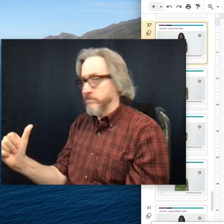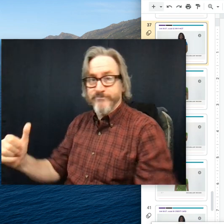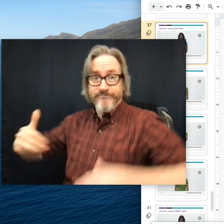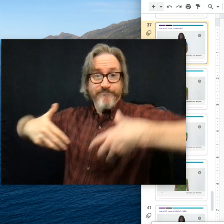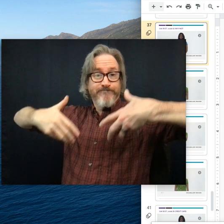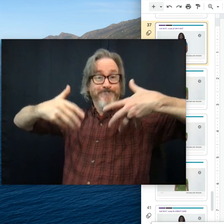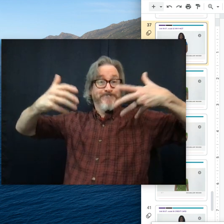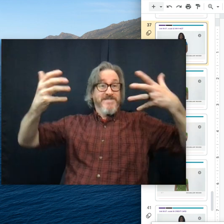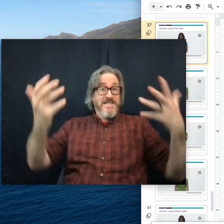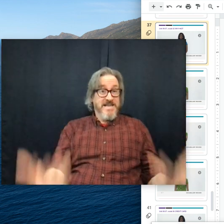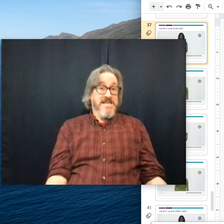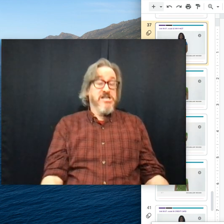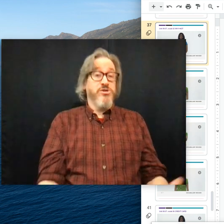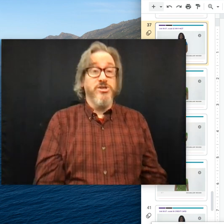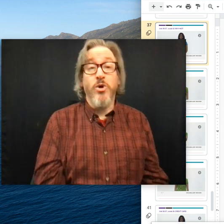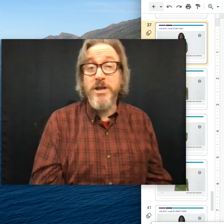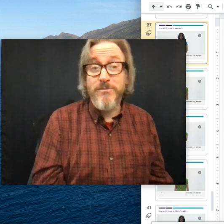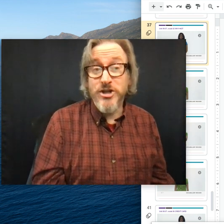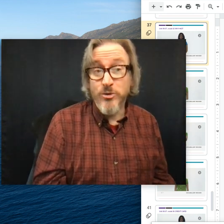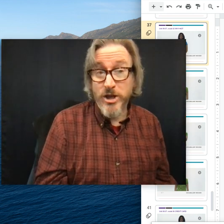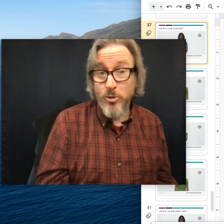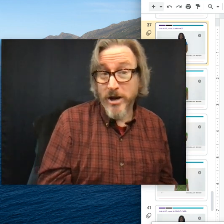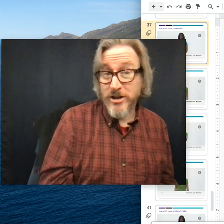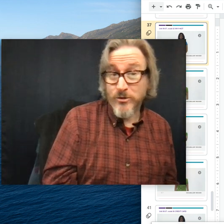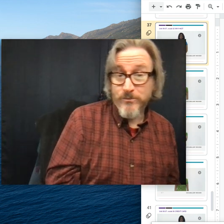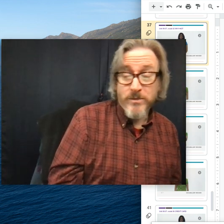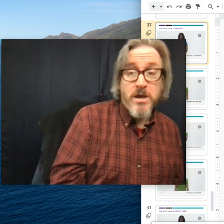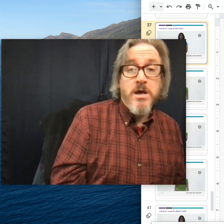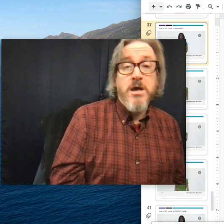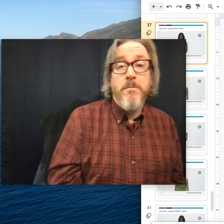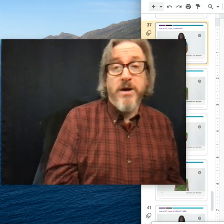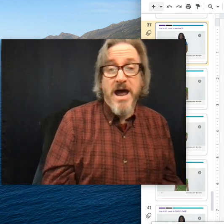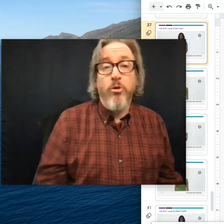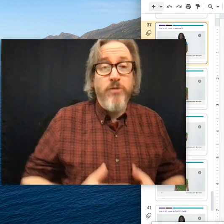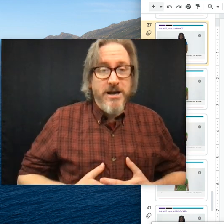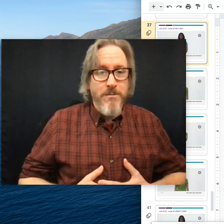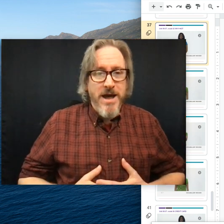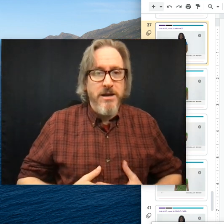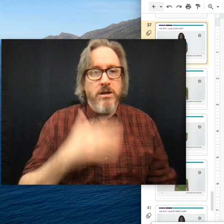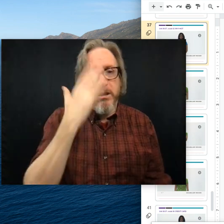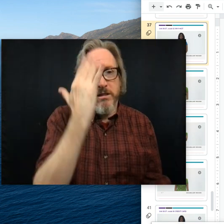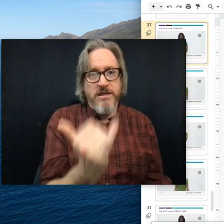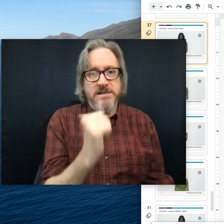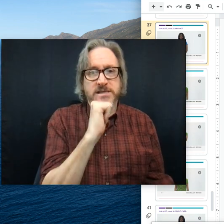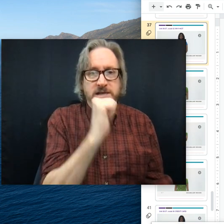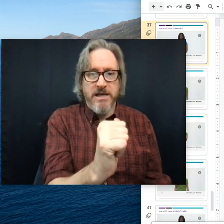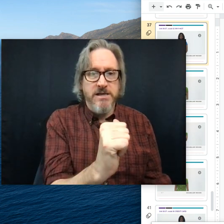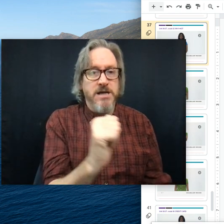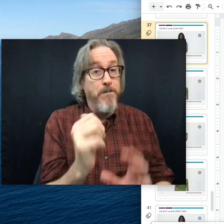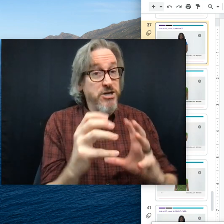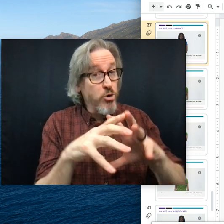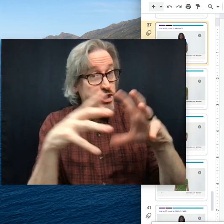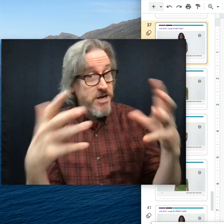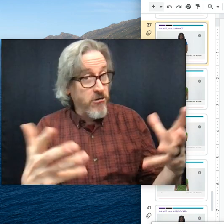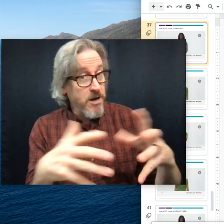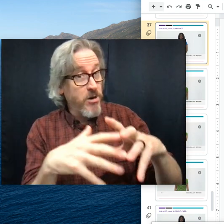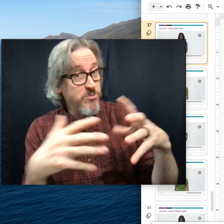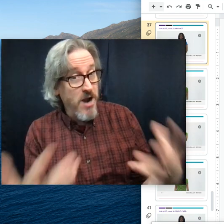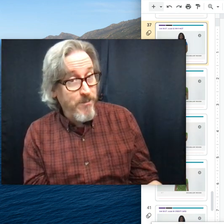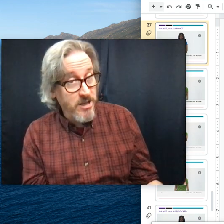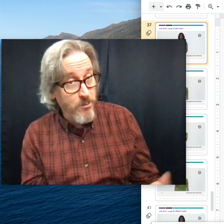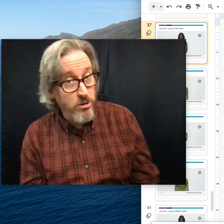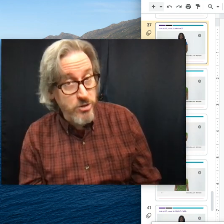not? So it's totally up to you what you want to do. But I will recommend this is a much more